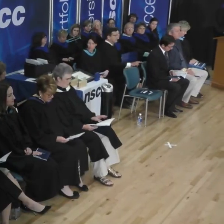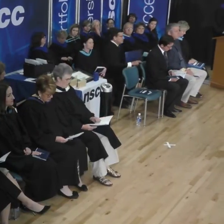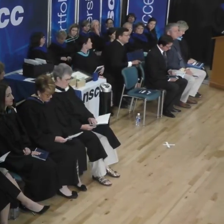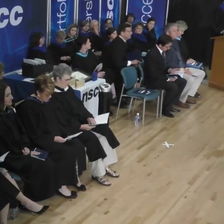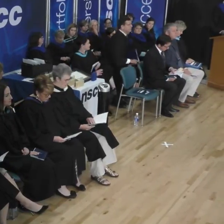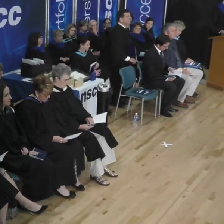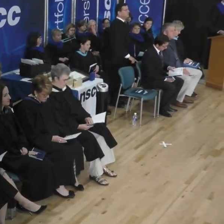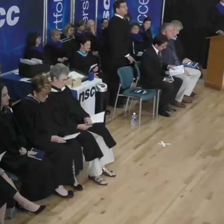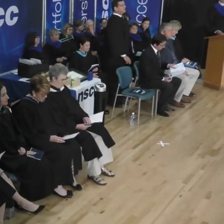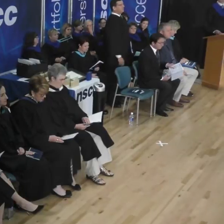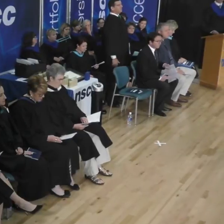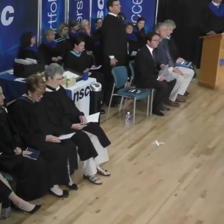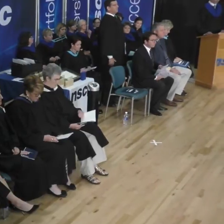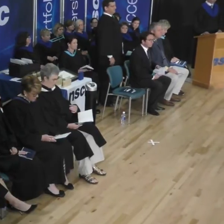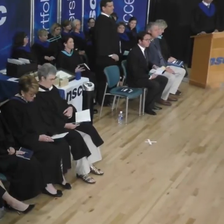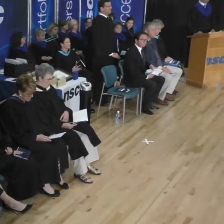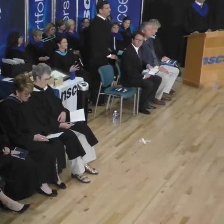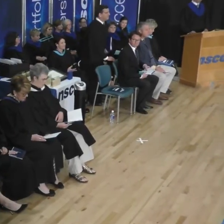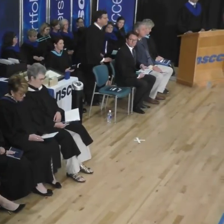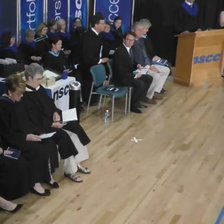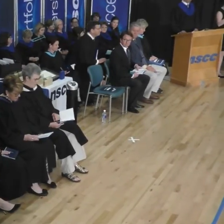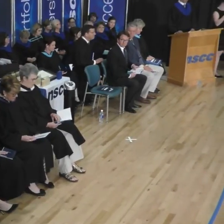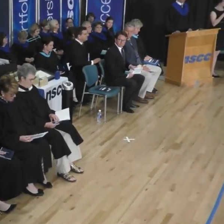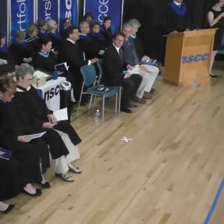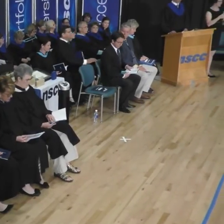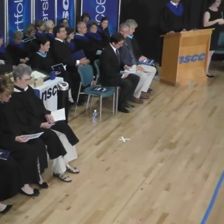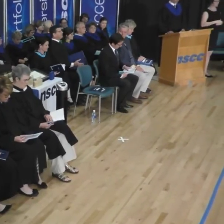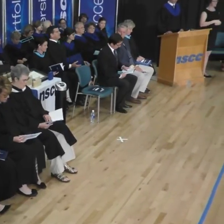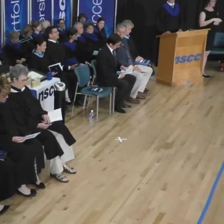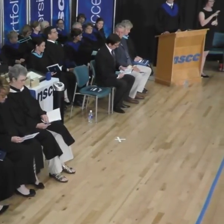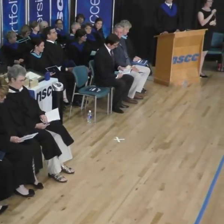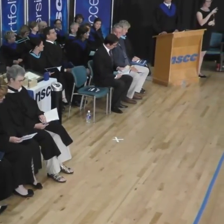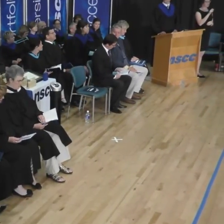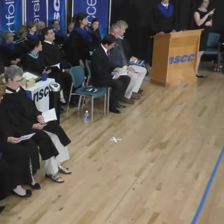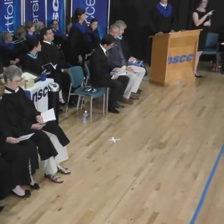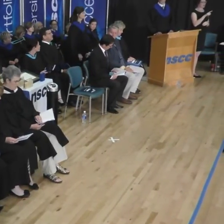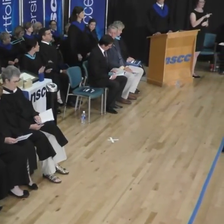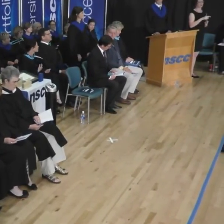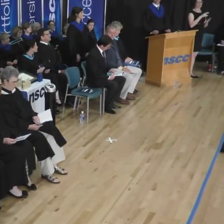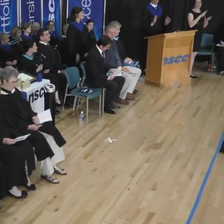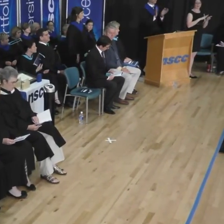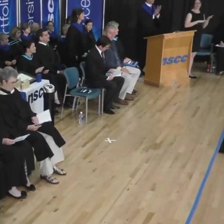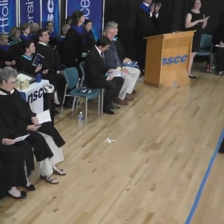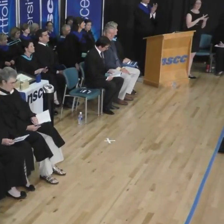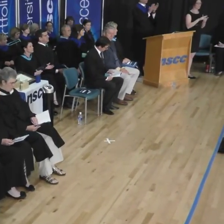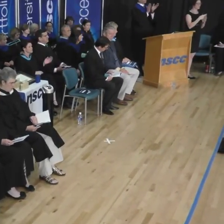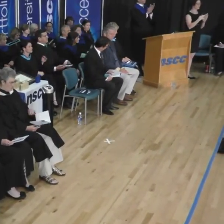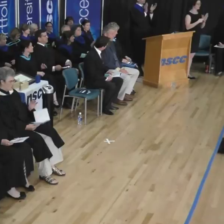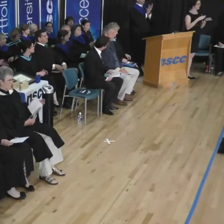John Smith, Manager, Student Services. Kara Logie, Campus Registrar.